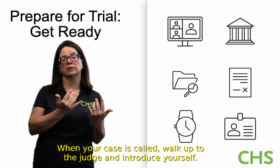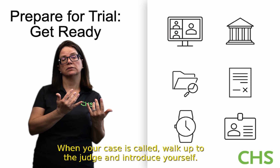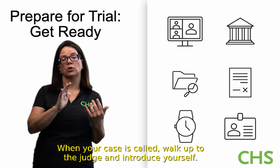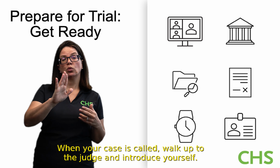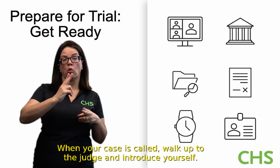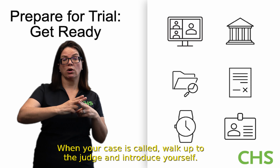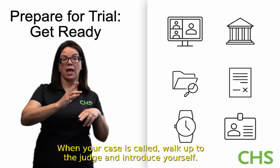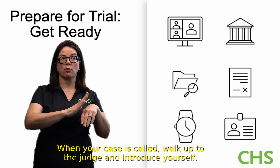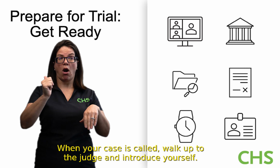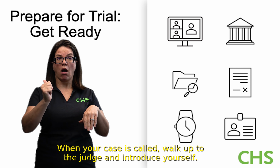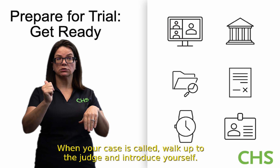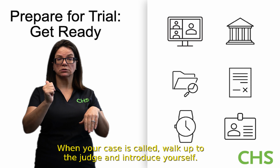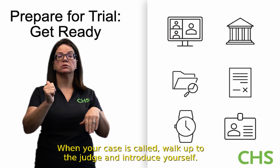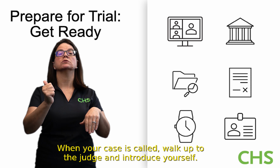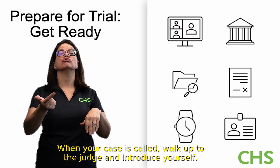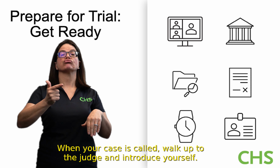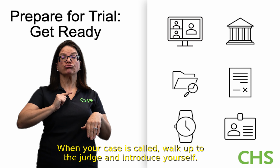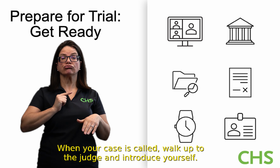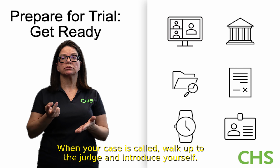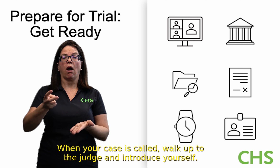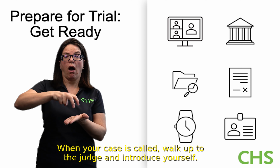is called, walk up to the judge and introduce yourself.